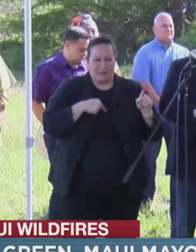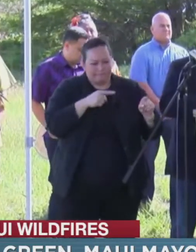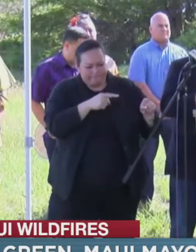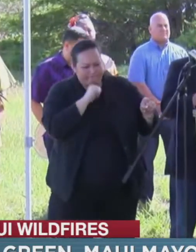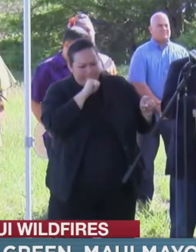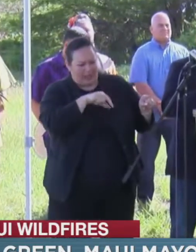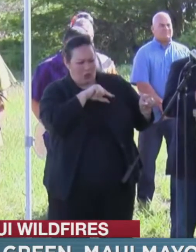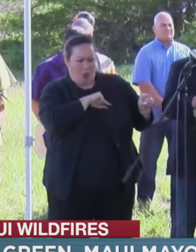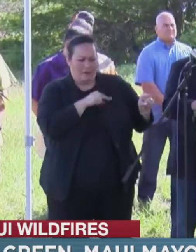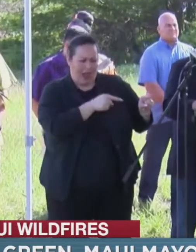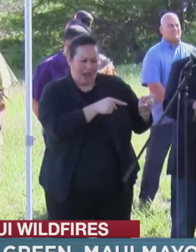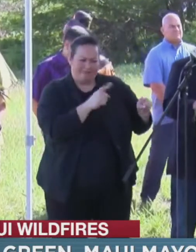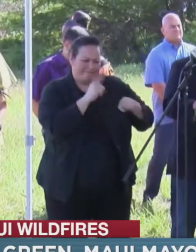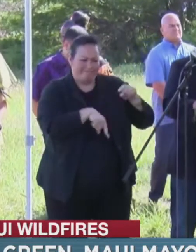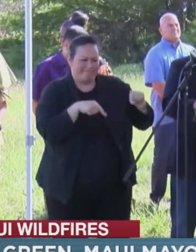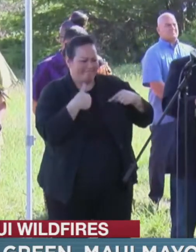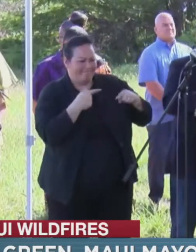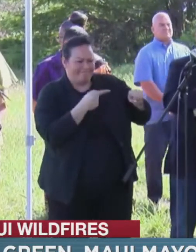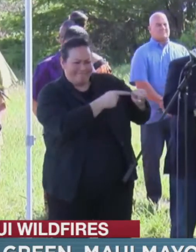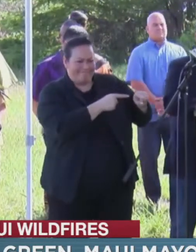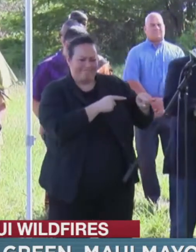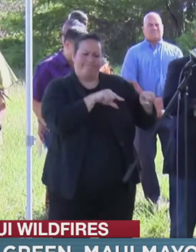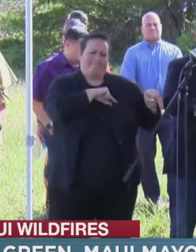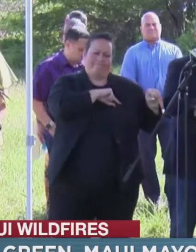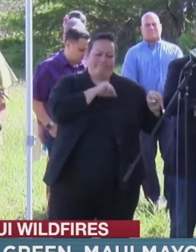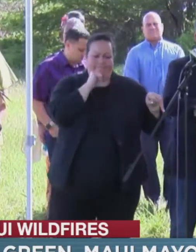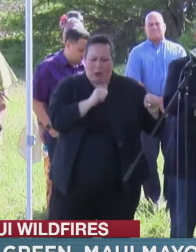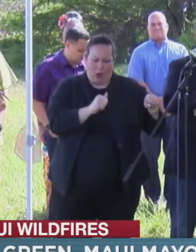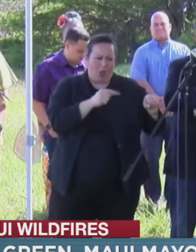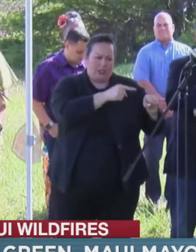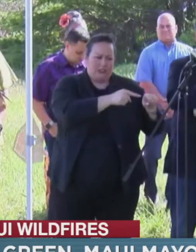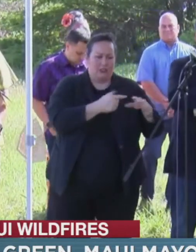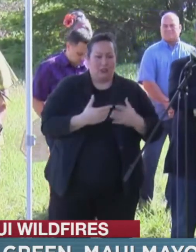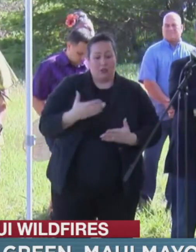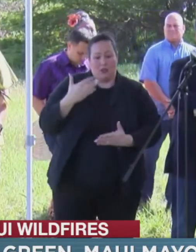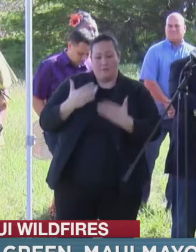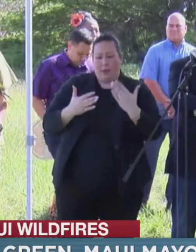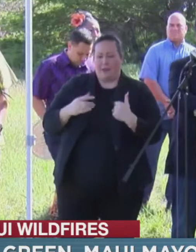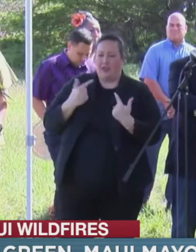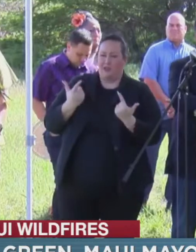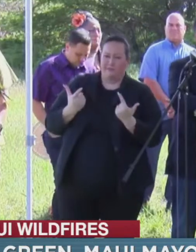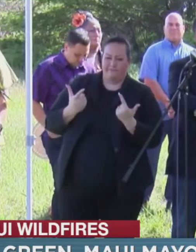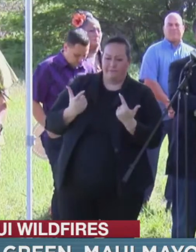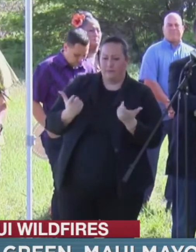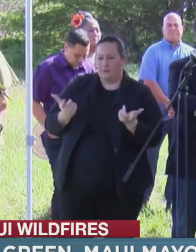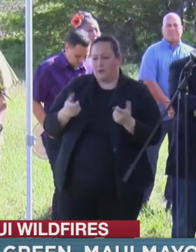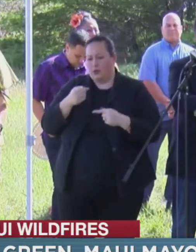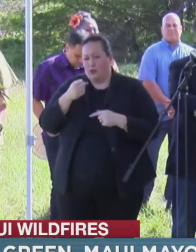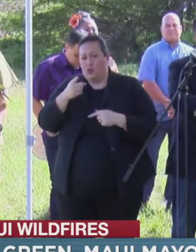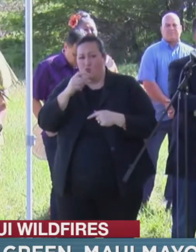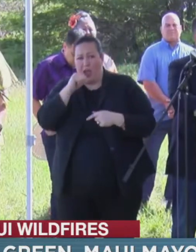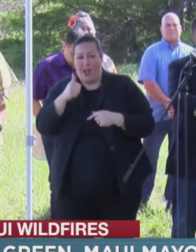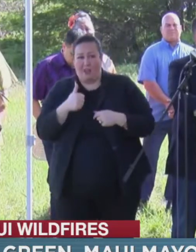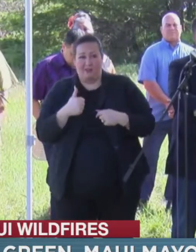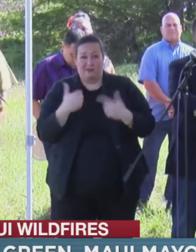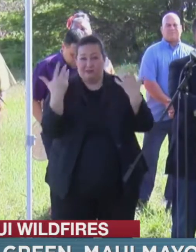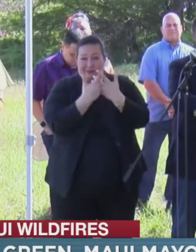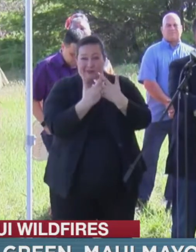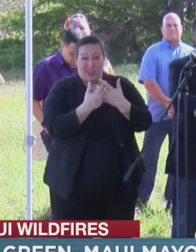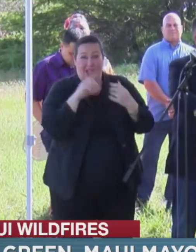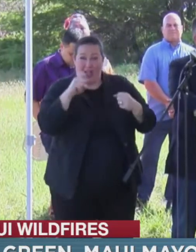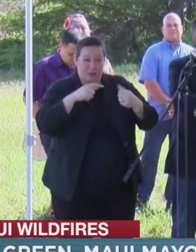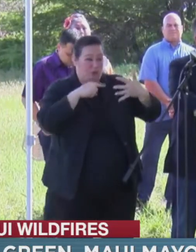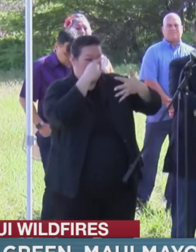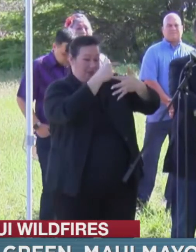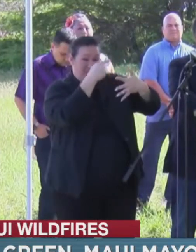qualified for traditional support because they were either displaced in other circumstances or